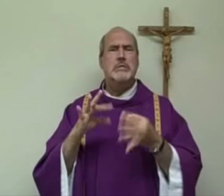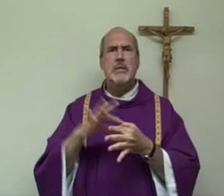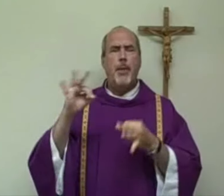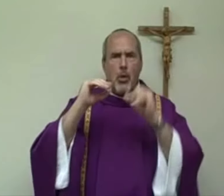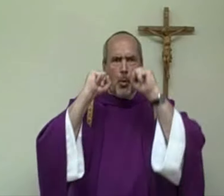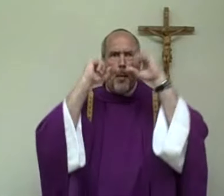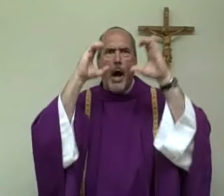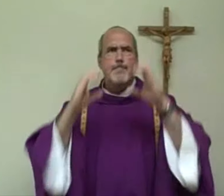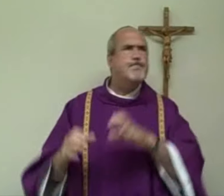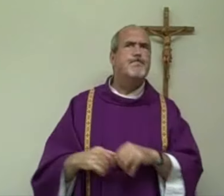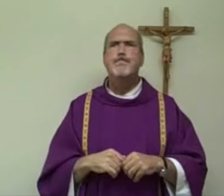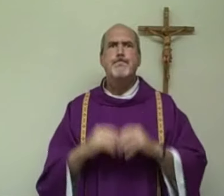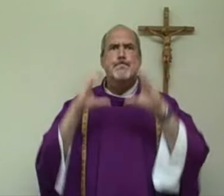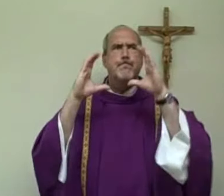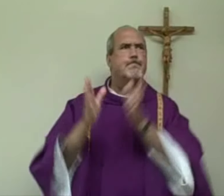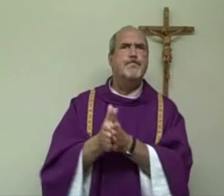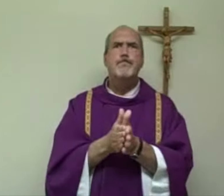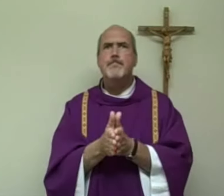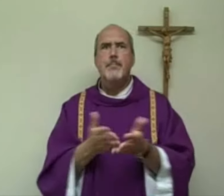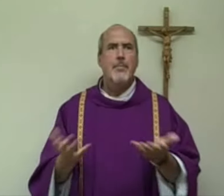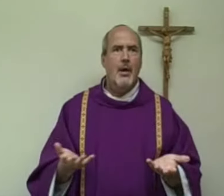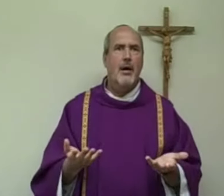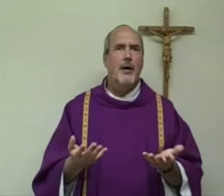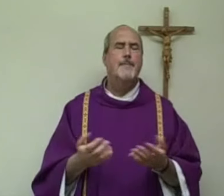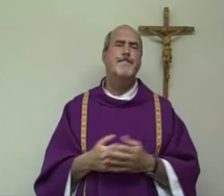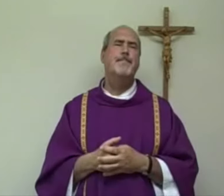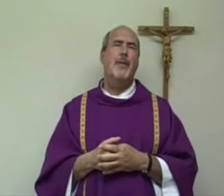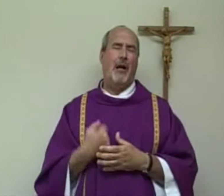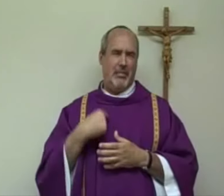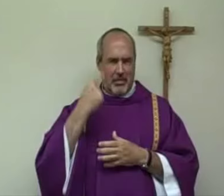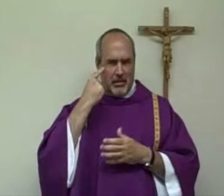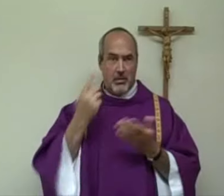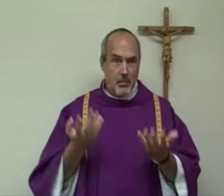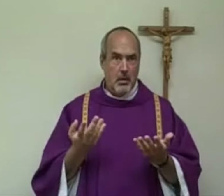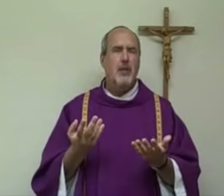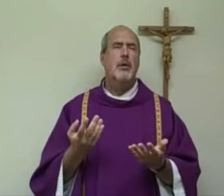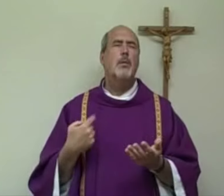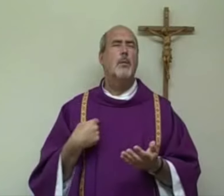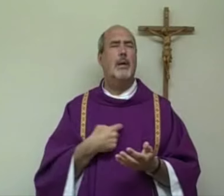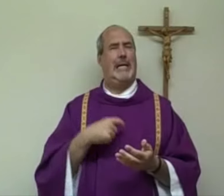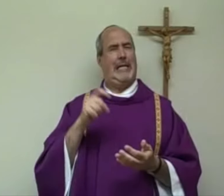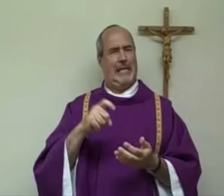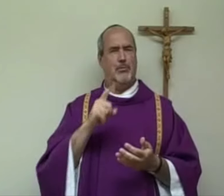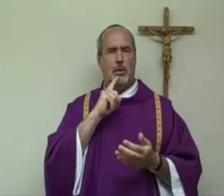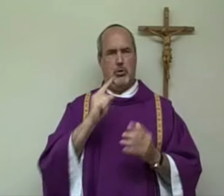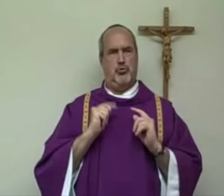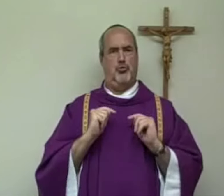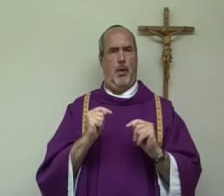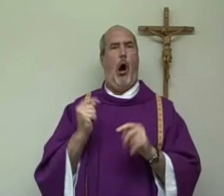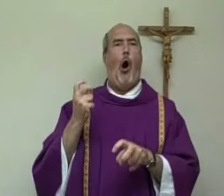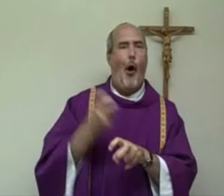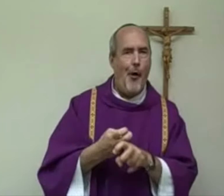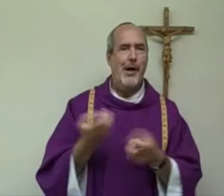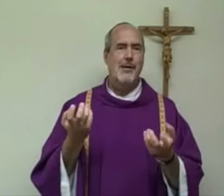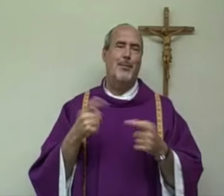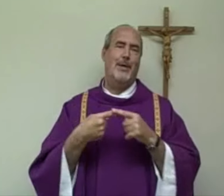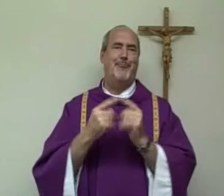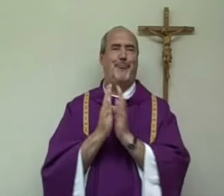So how can we be more spiritually awake, more spiritually alert? Well, I think we need to